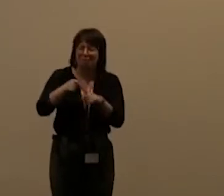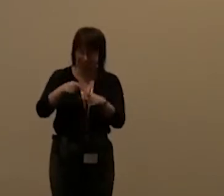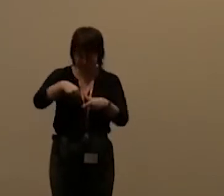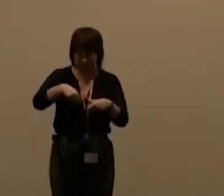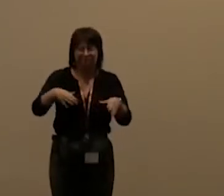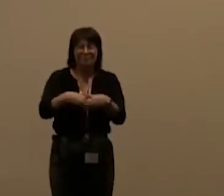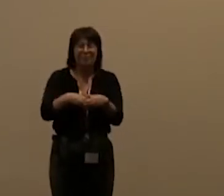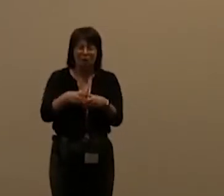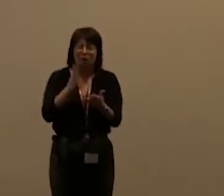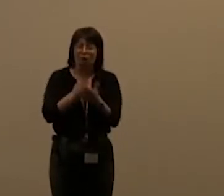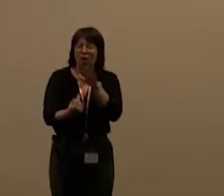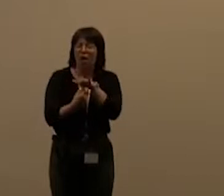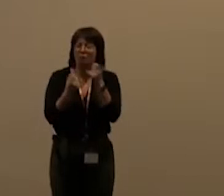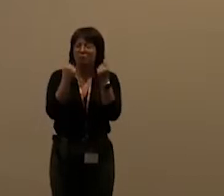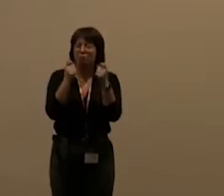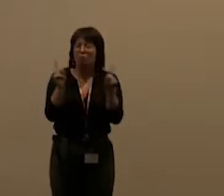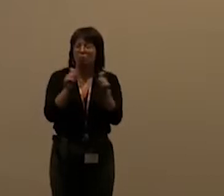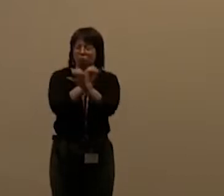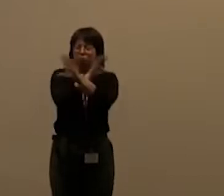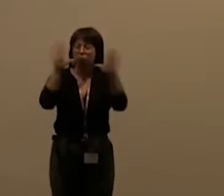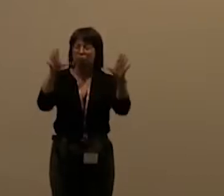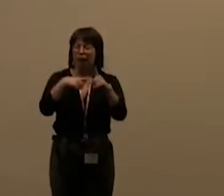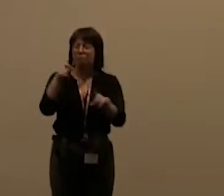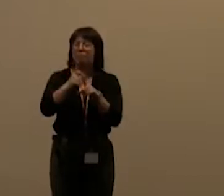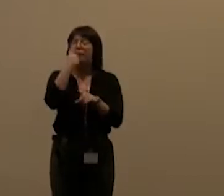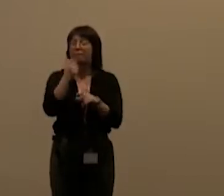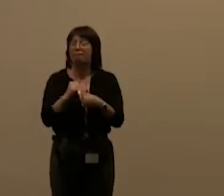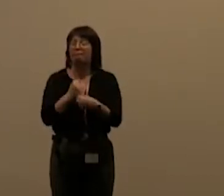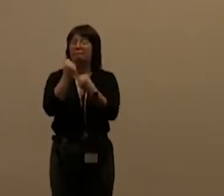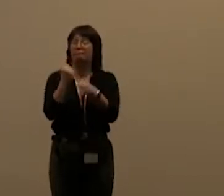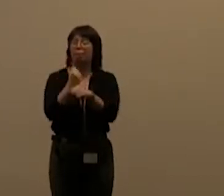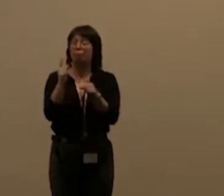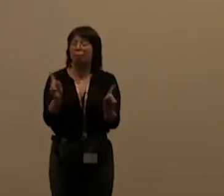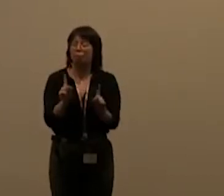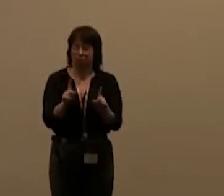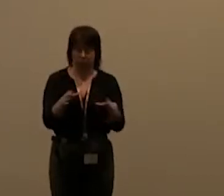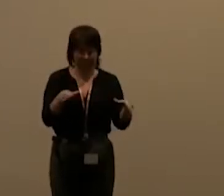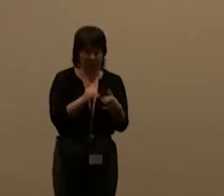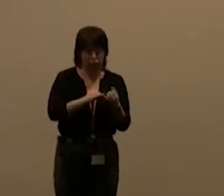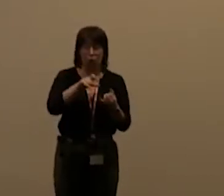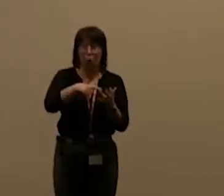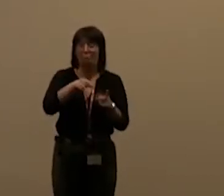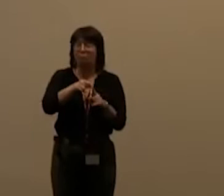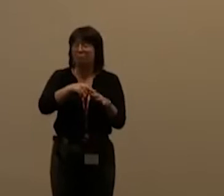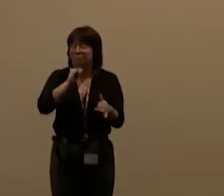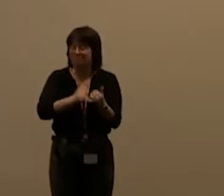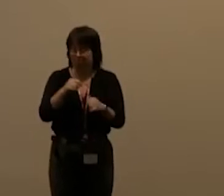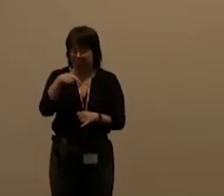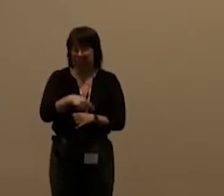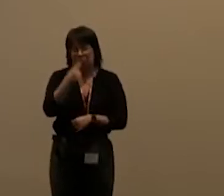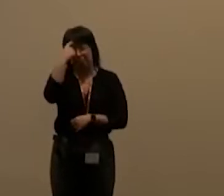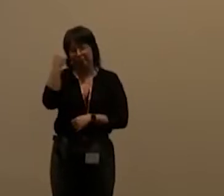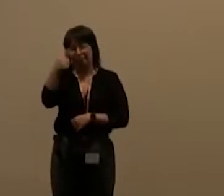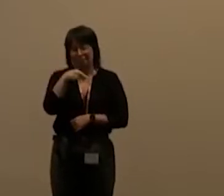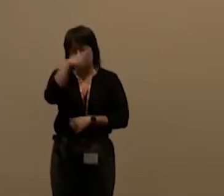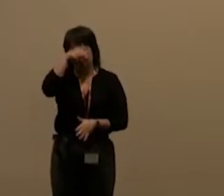it's important to understand the different scopes of applications that we can build. There's the team scopes, and really when you think about this, it's